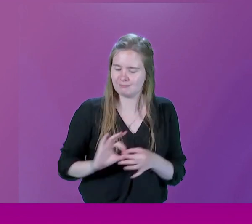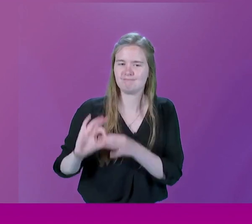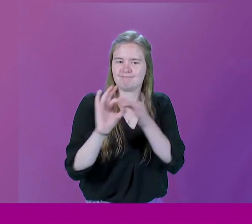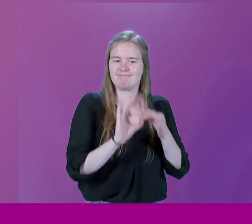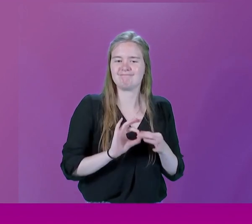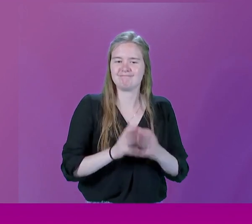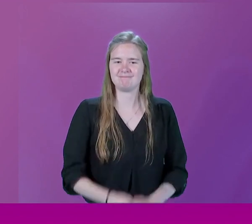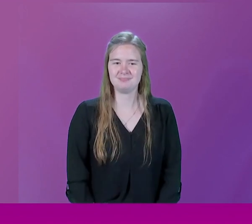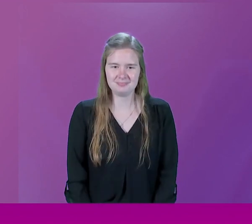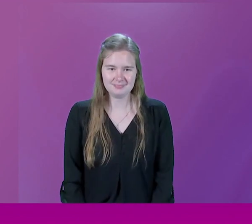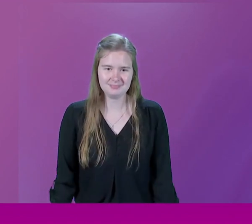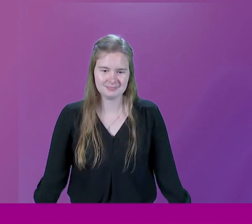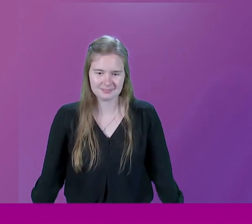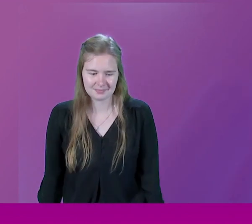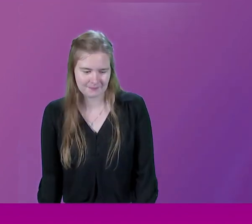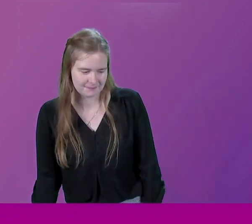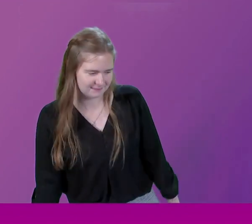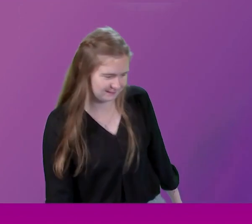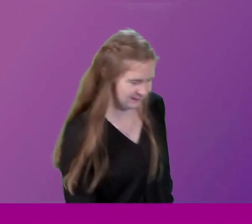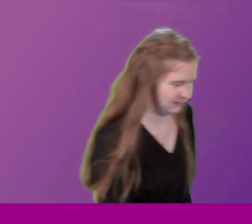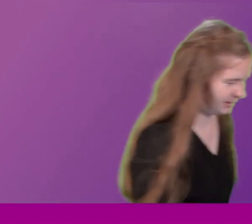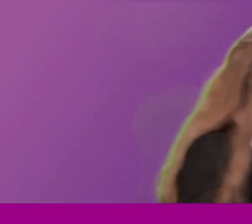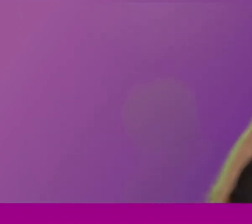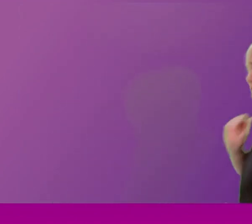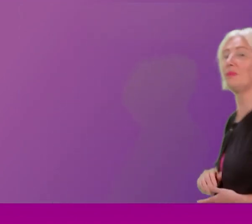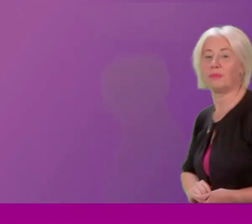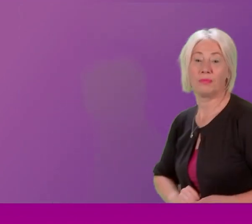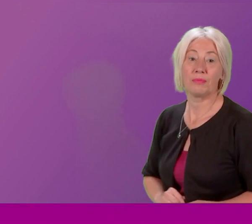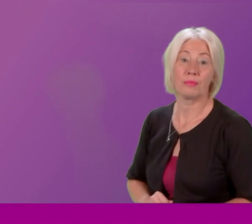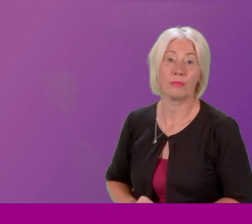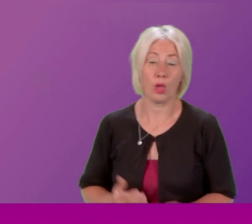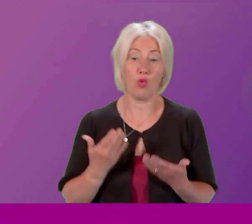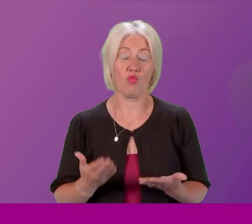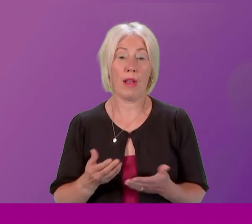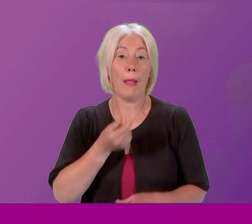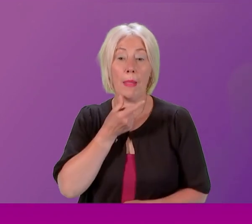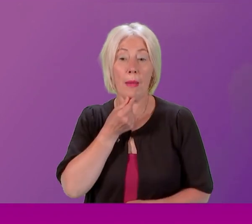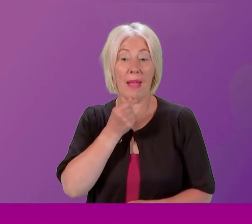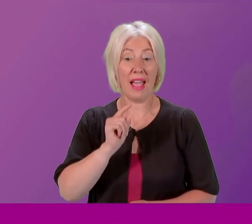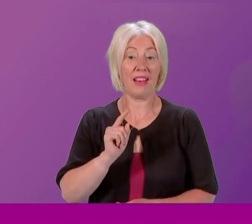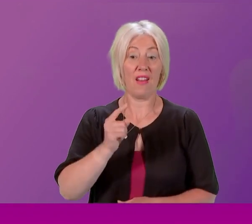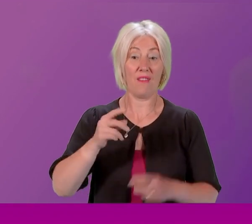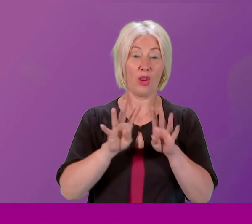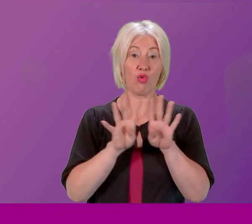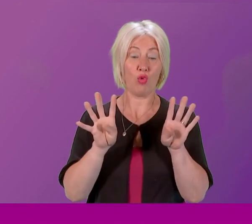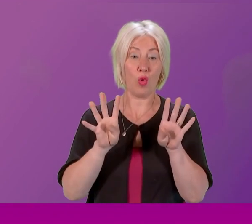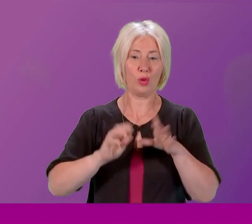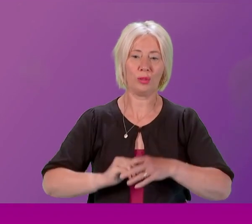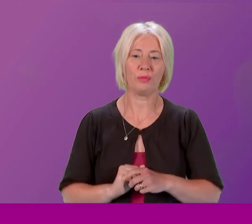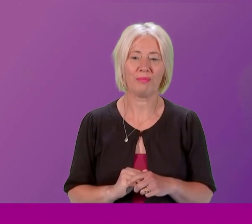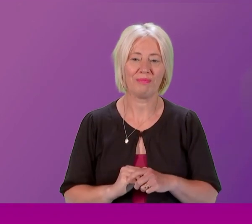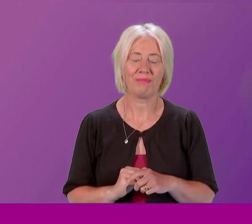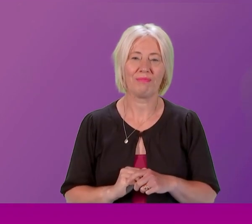really. Thank you very much. Right. Gentleman in the front row in the blue jacket. Yeah, thank